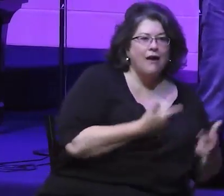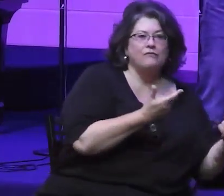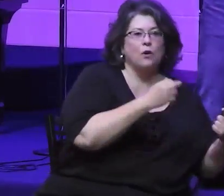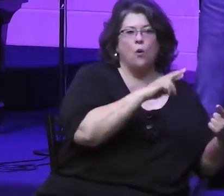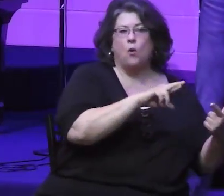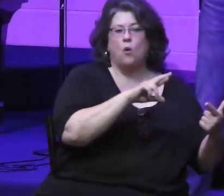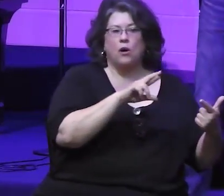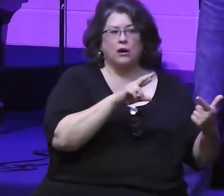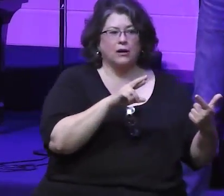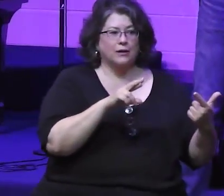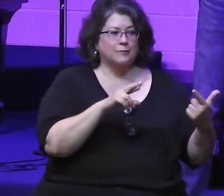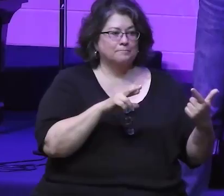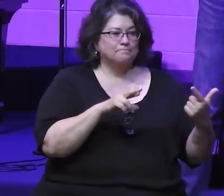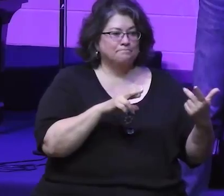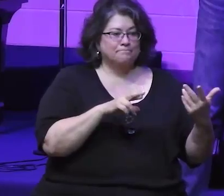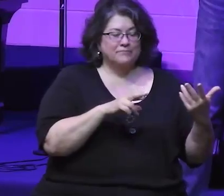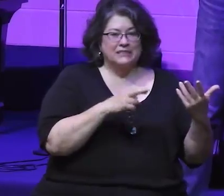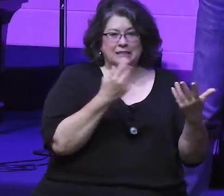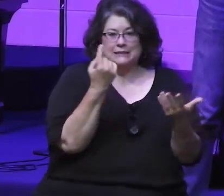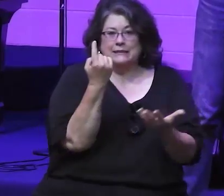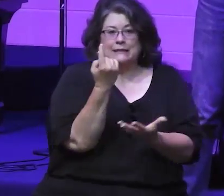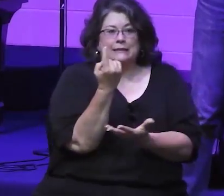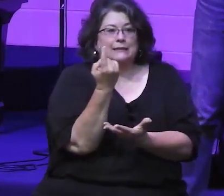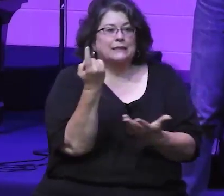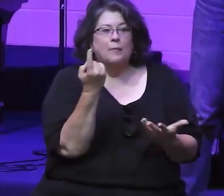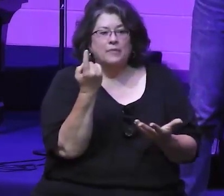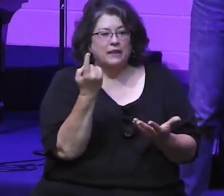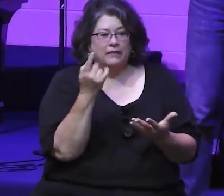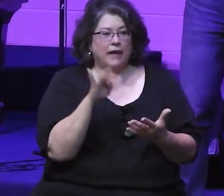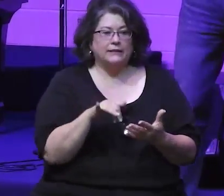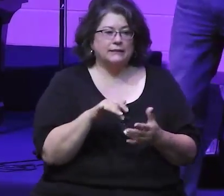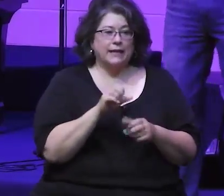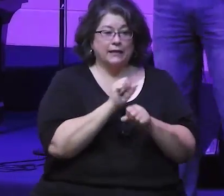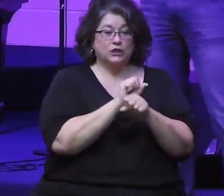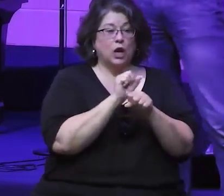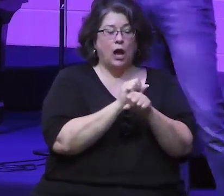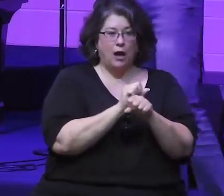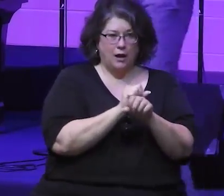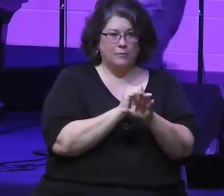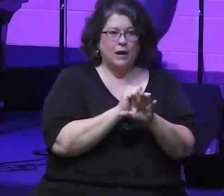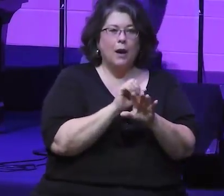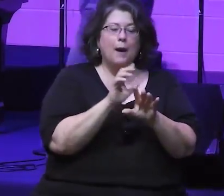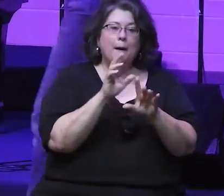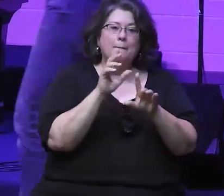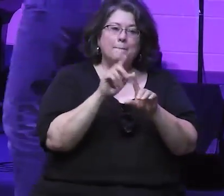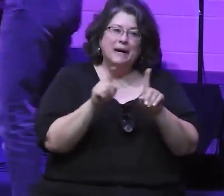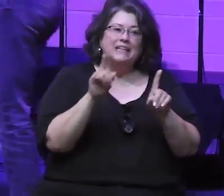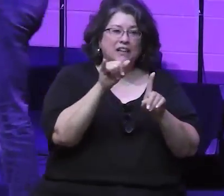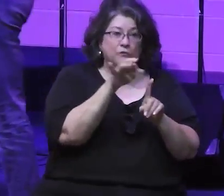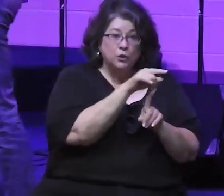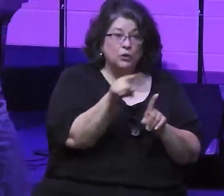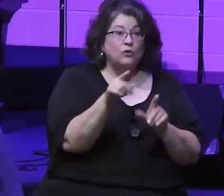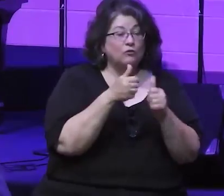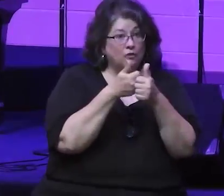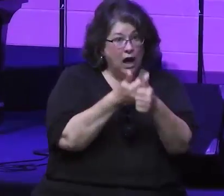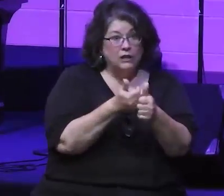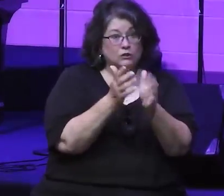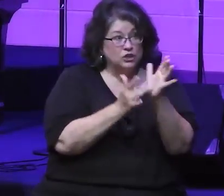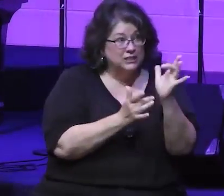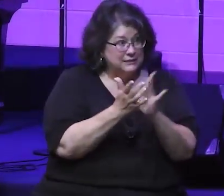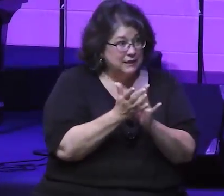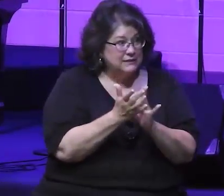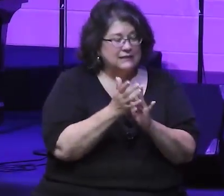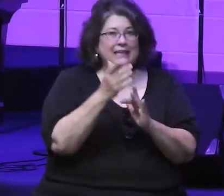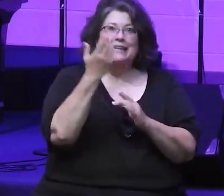particular endpoint on the W-2 in a Christian organization. So that's not the question. So if you're a follower of Jesus and you can breathe oxygen,